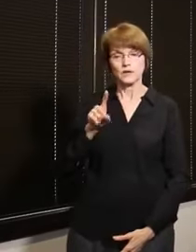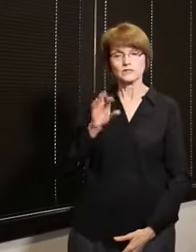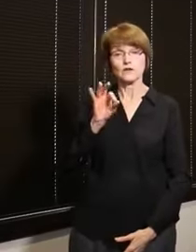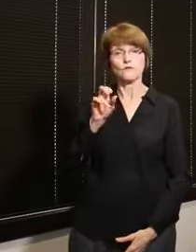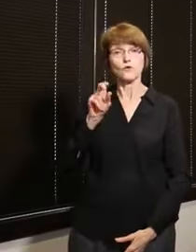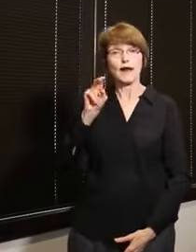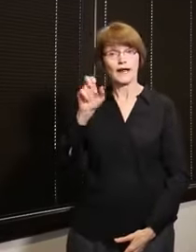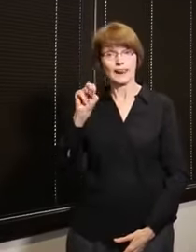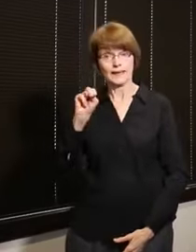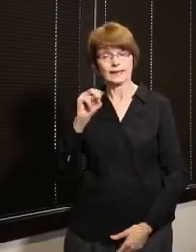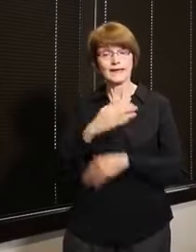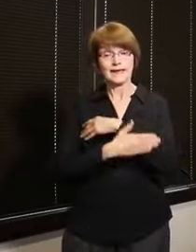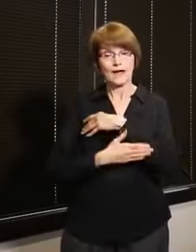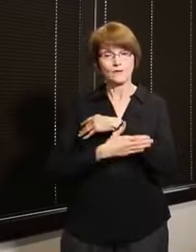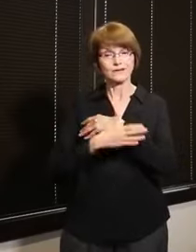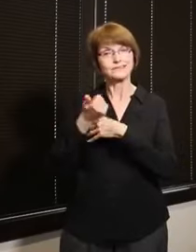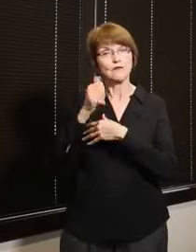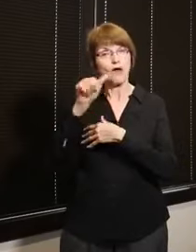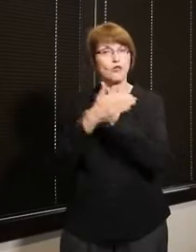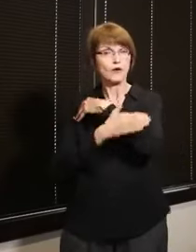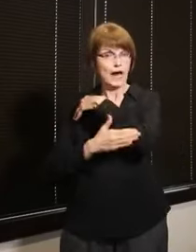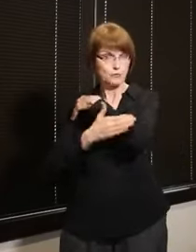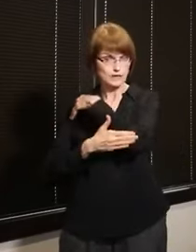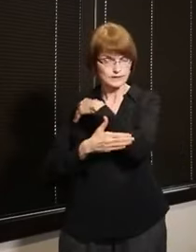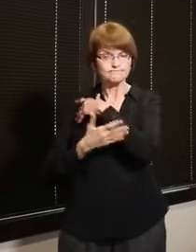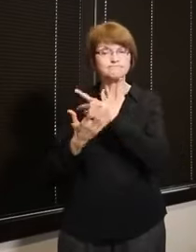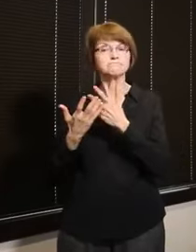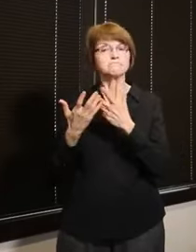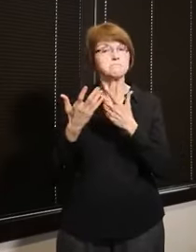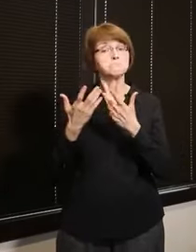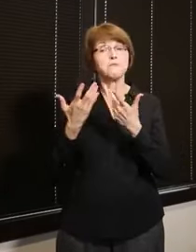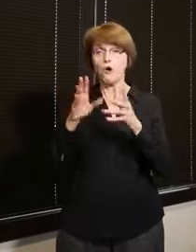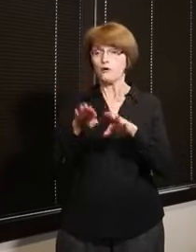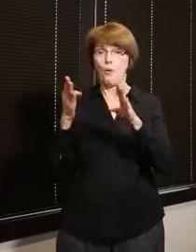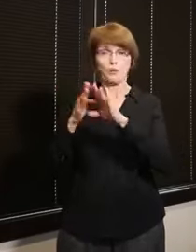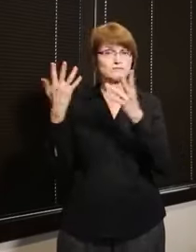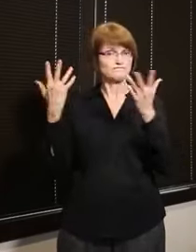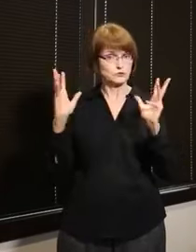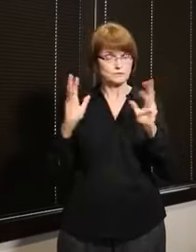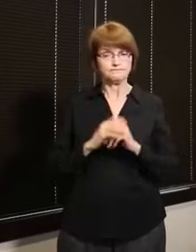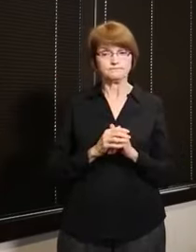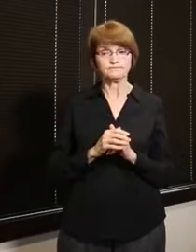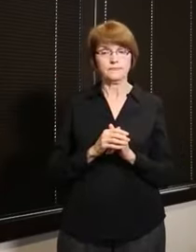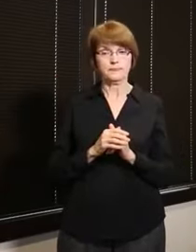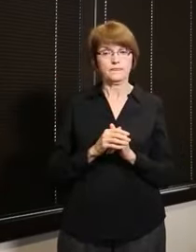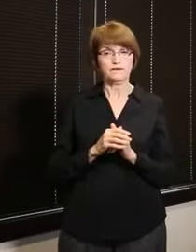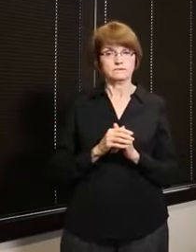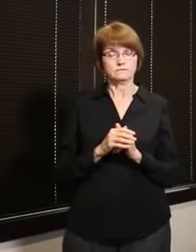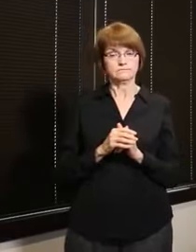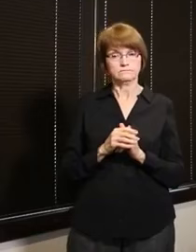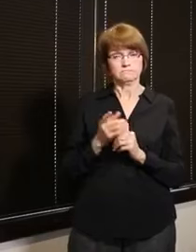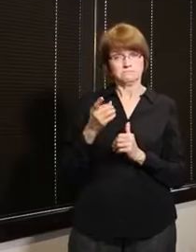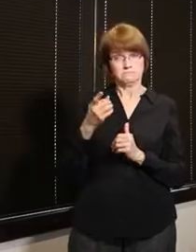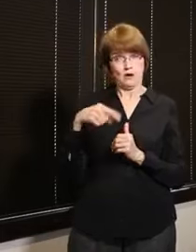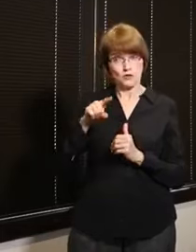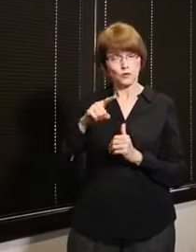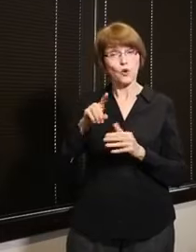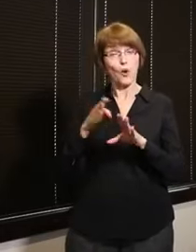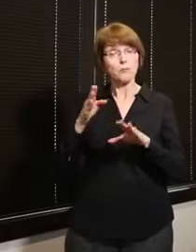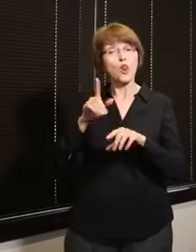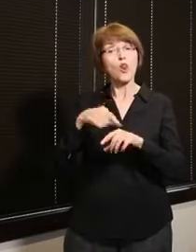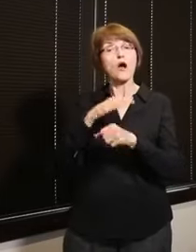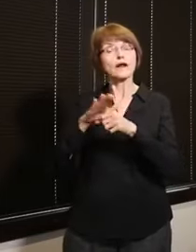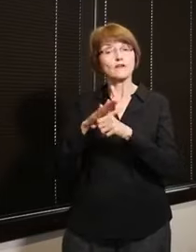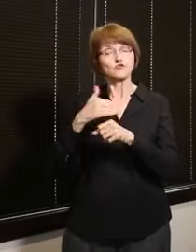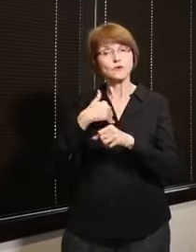Franklin County and several others have reopened already. Have they been open long enough for you to have any